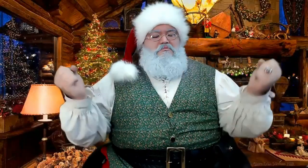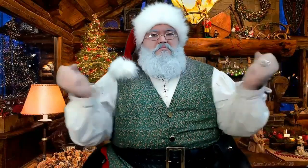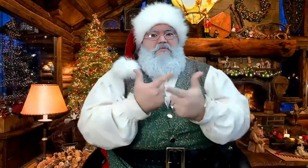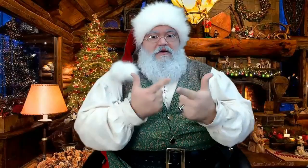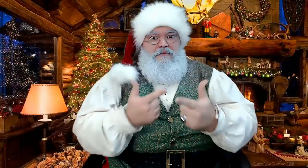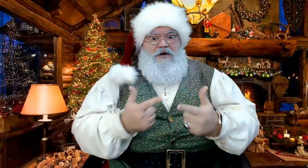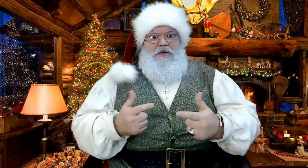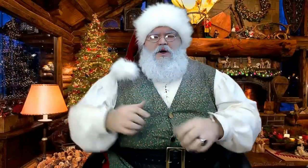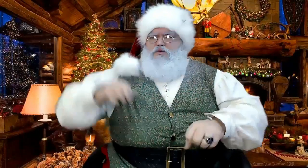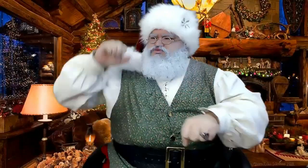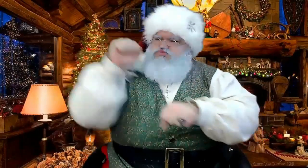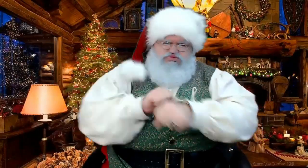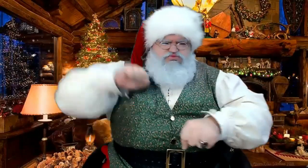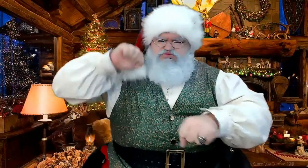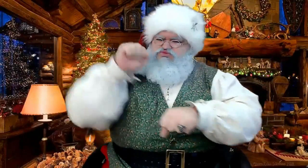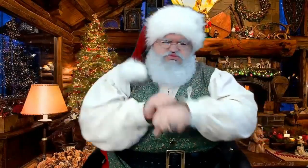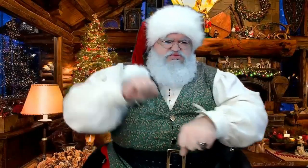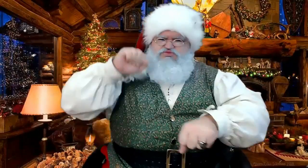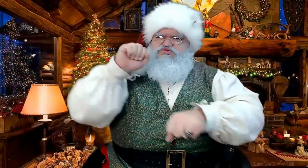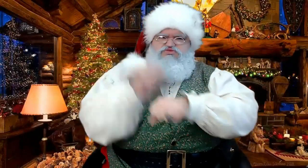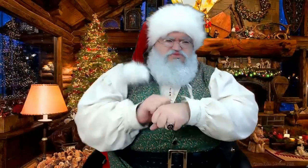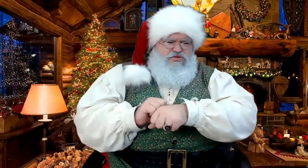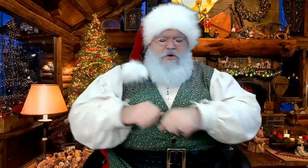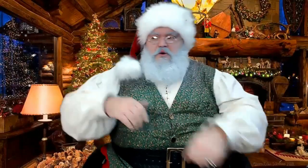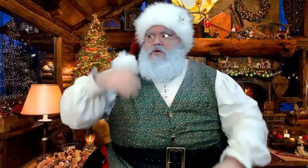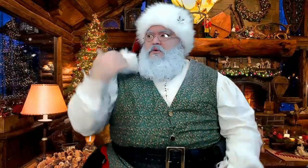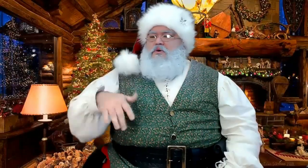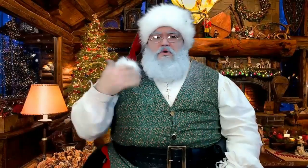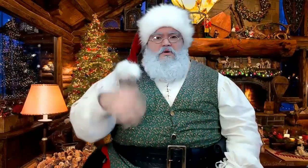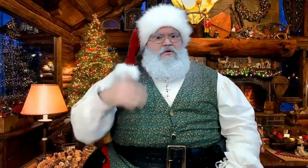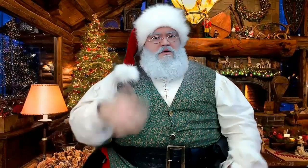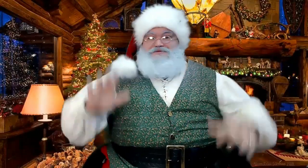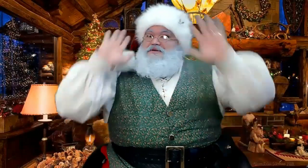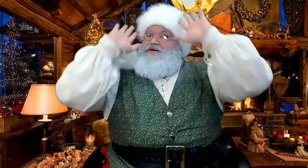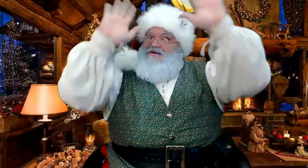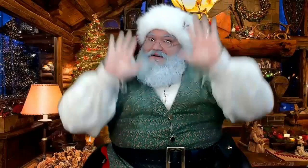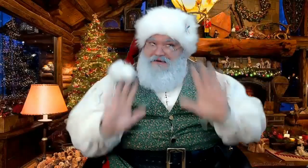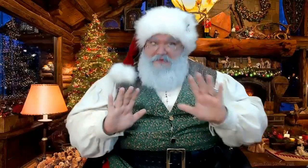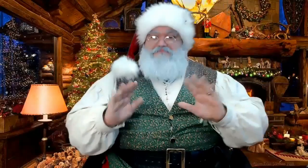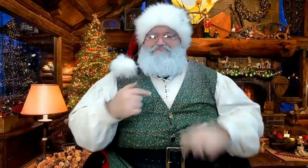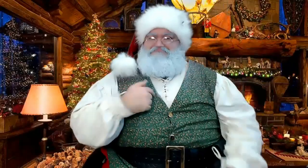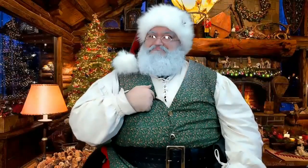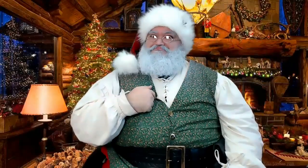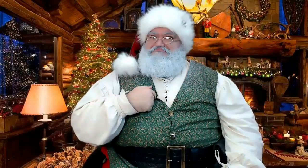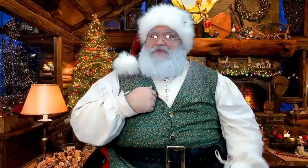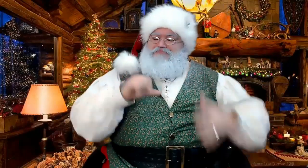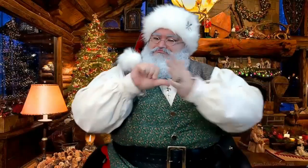and every person involved with KSD, working incredibly hard. Wow, you all have done